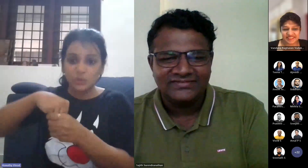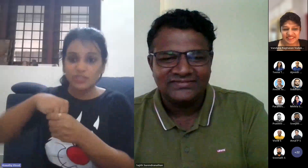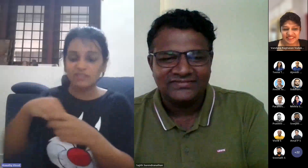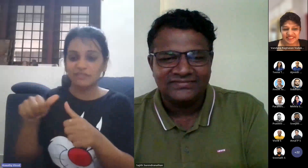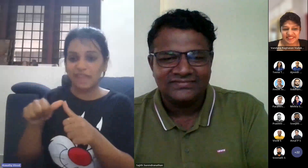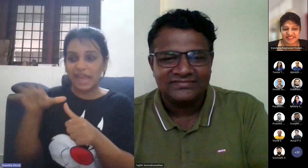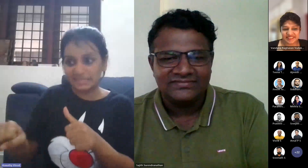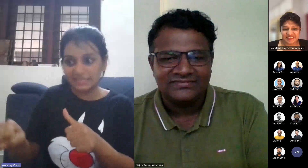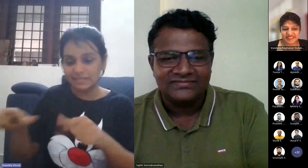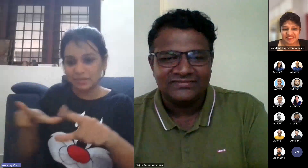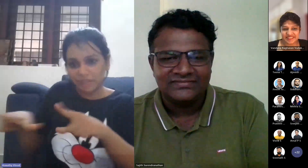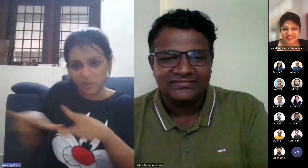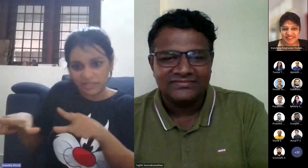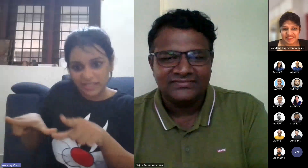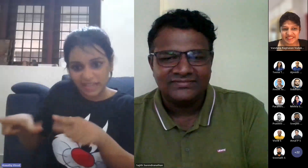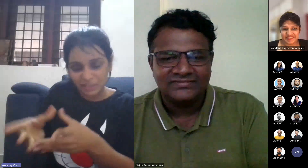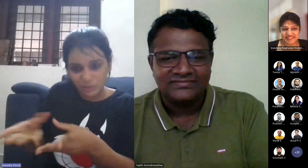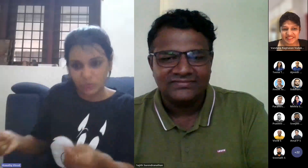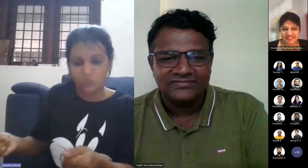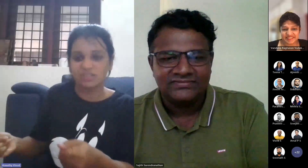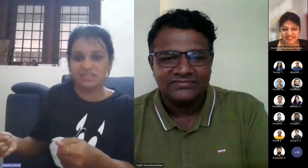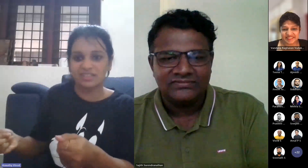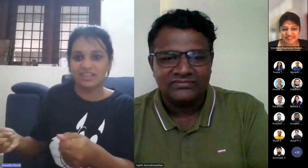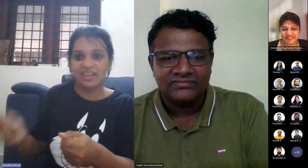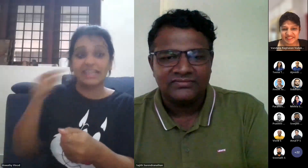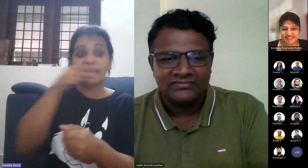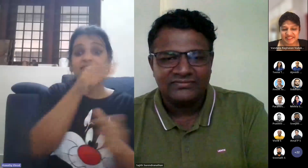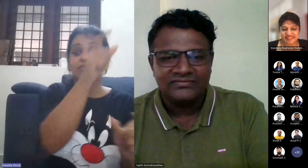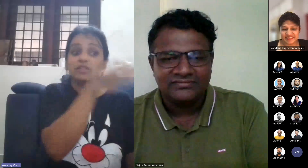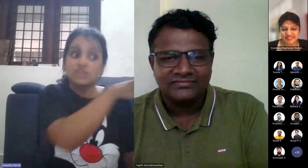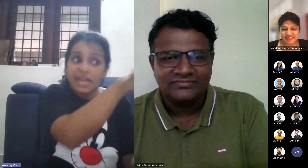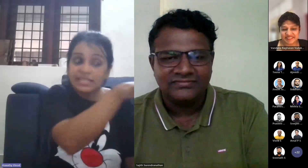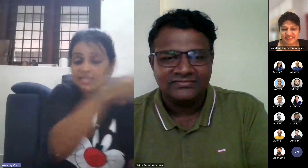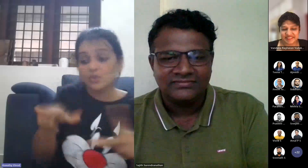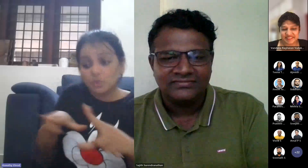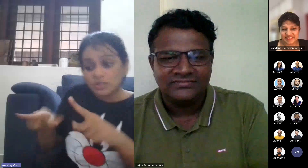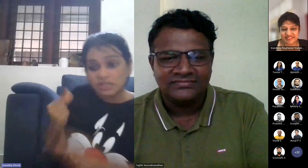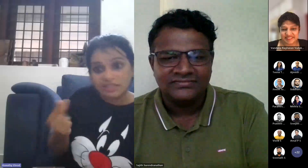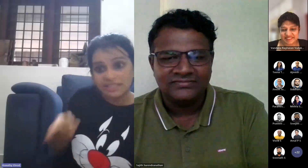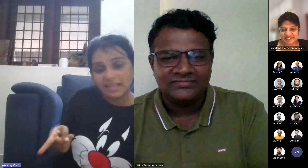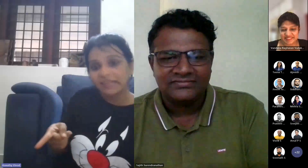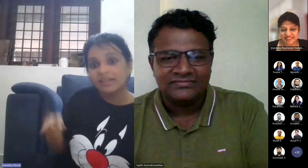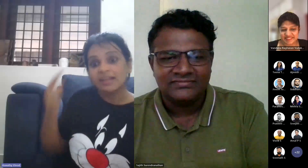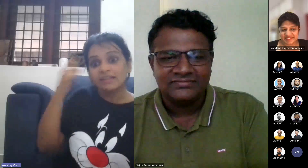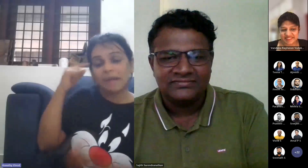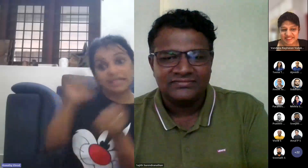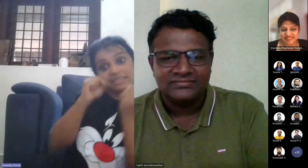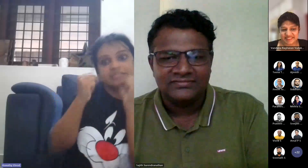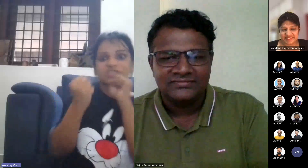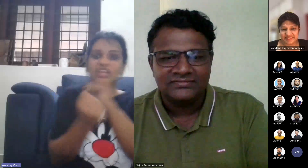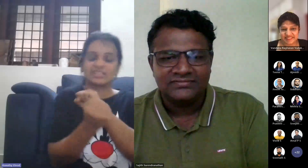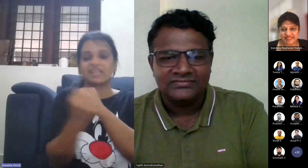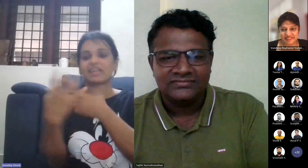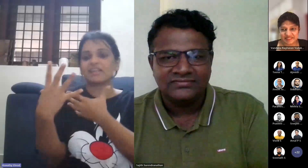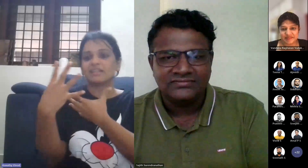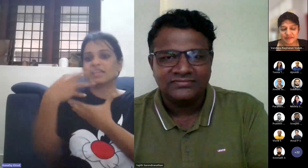are inclusive and accessible when you're designing solutions, then when society is using this design, their mindset